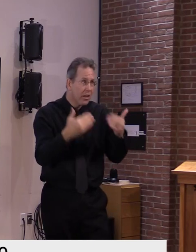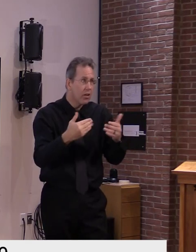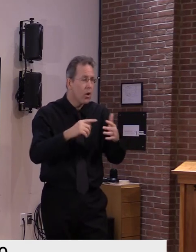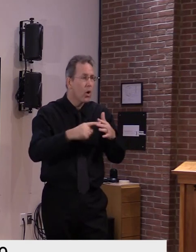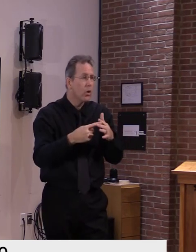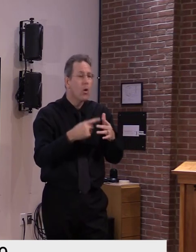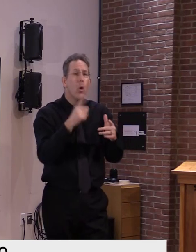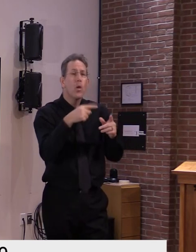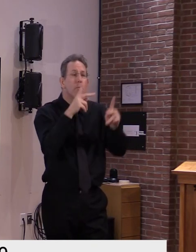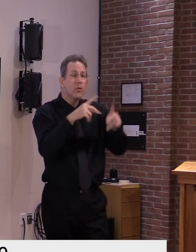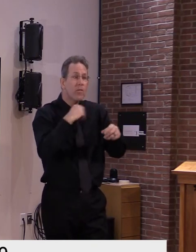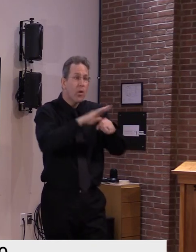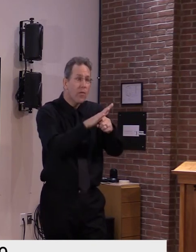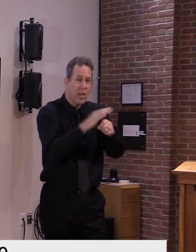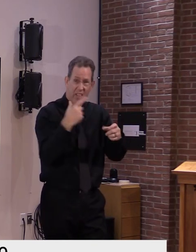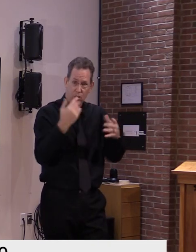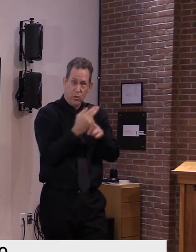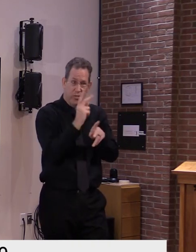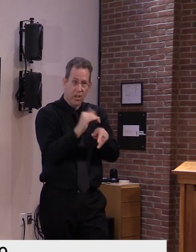Exactly.